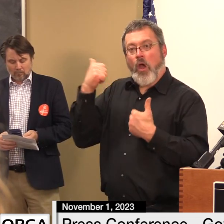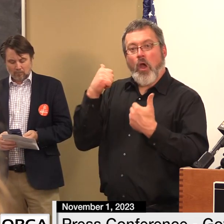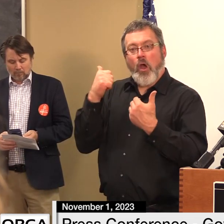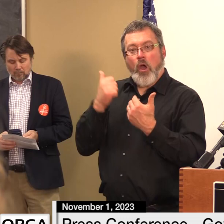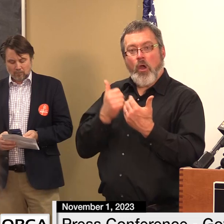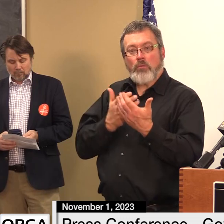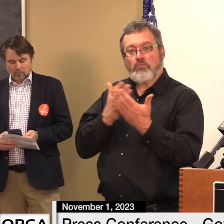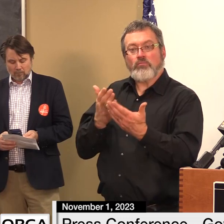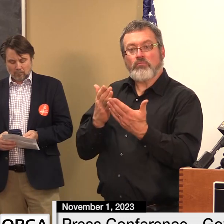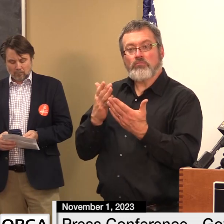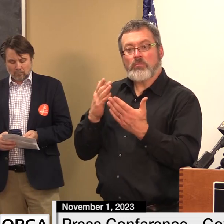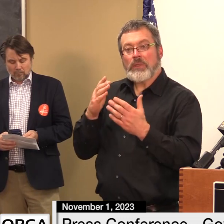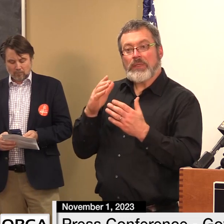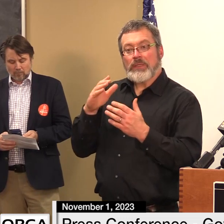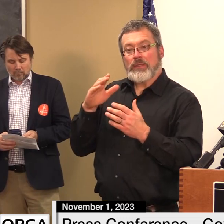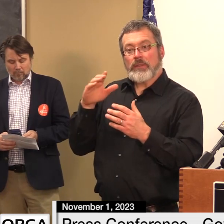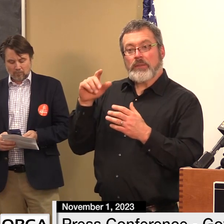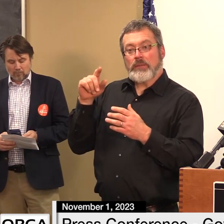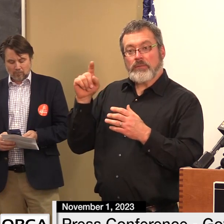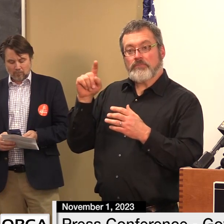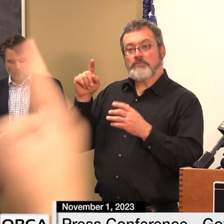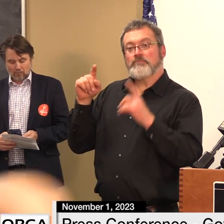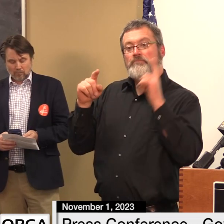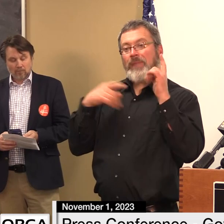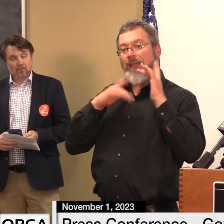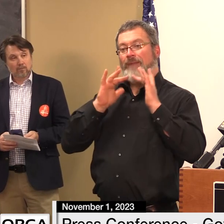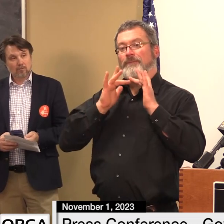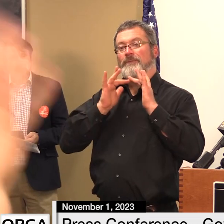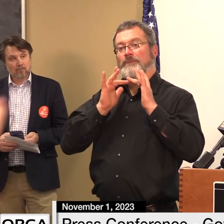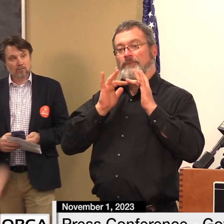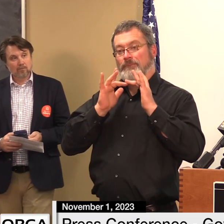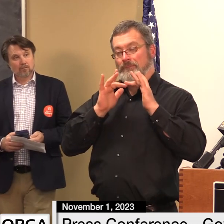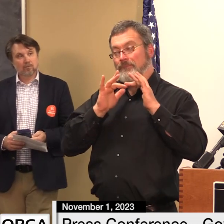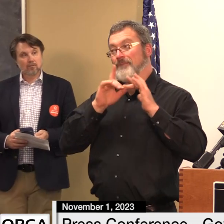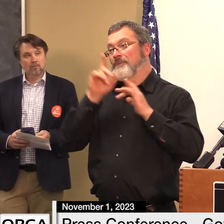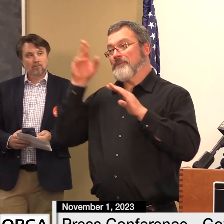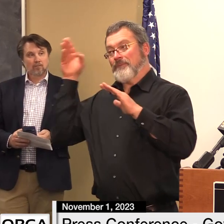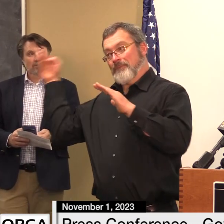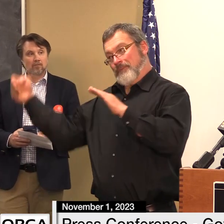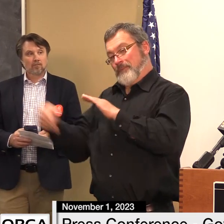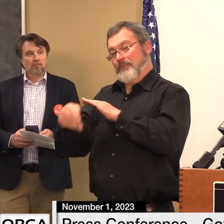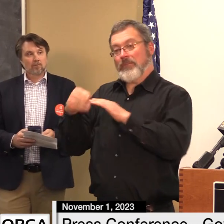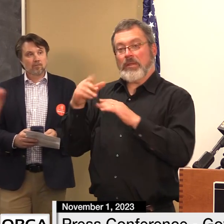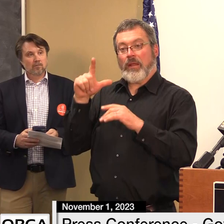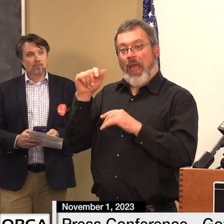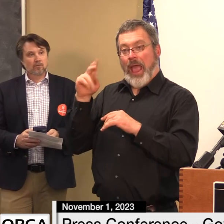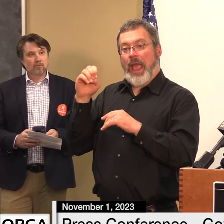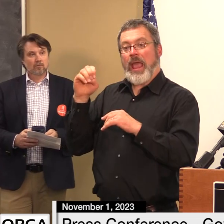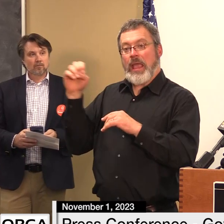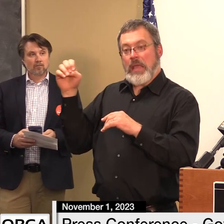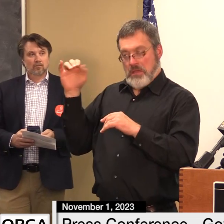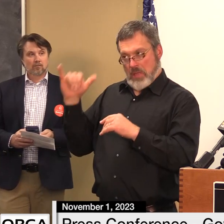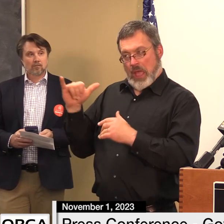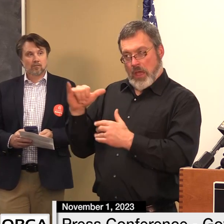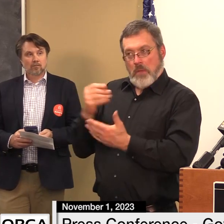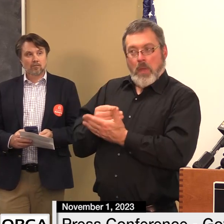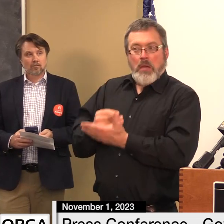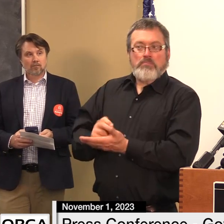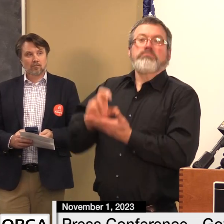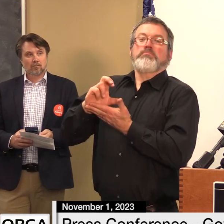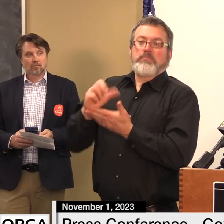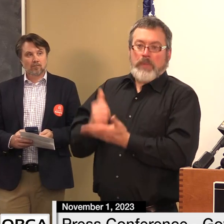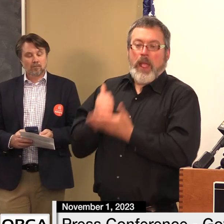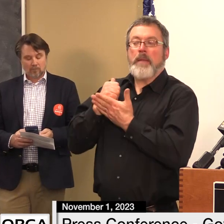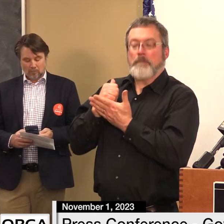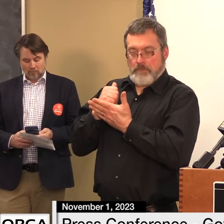The other proposal, having it come down, TDI coming down through Lake Champlain, I think would benefit us financially. And